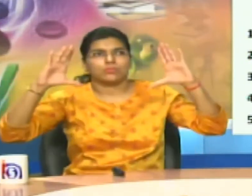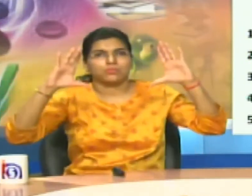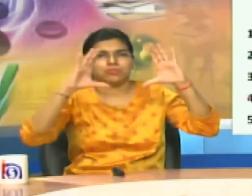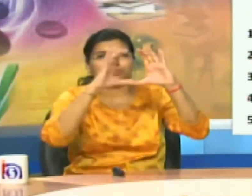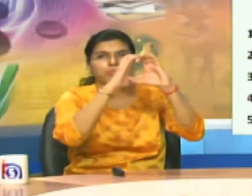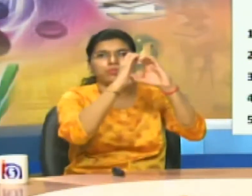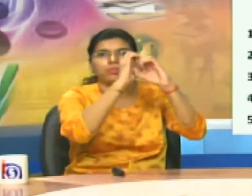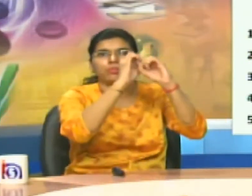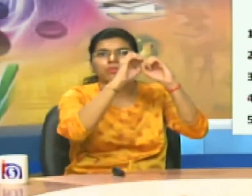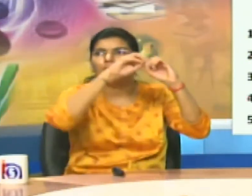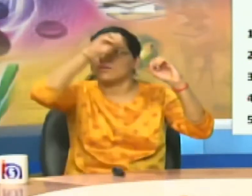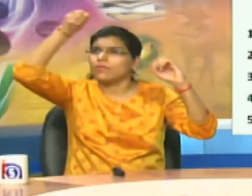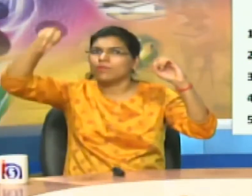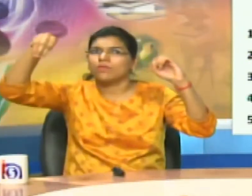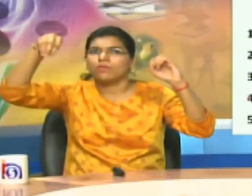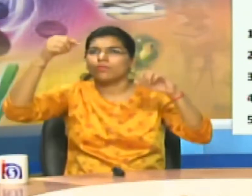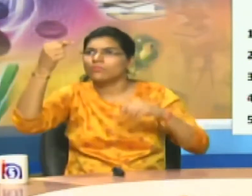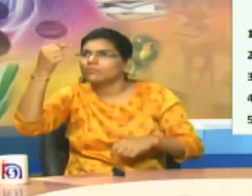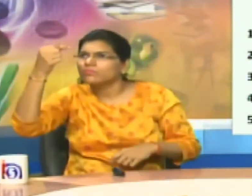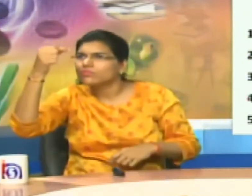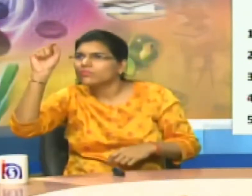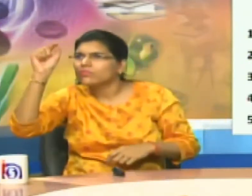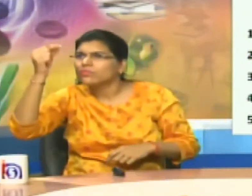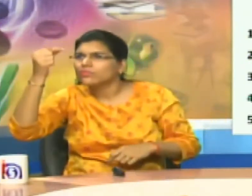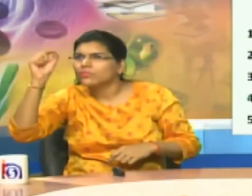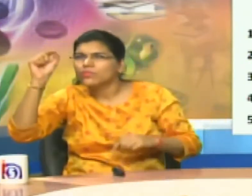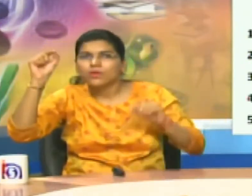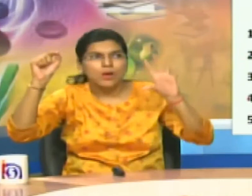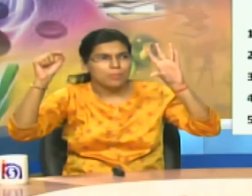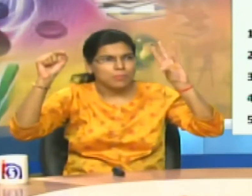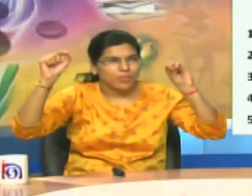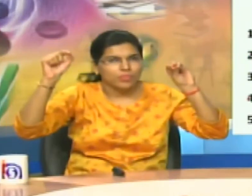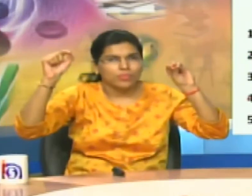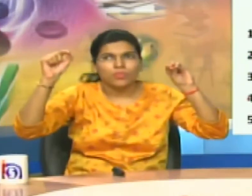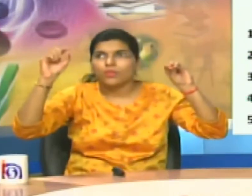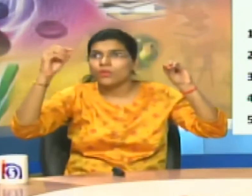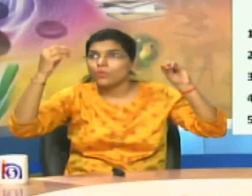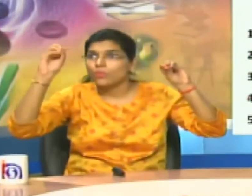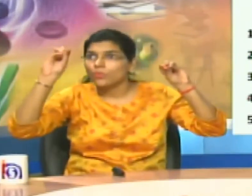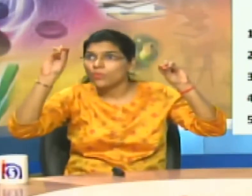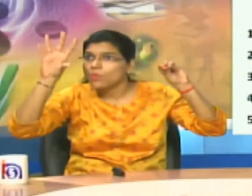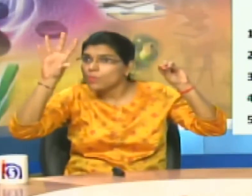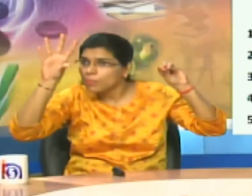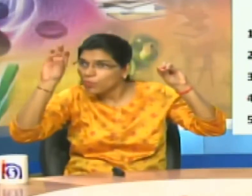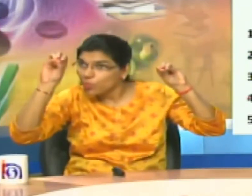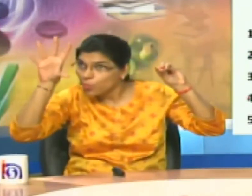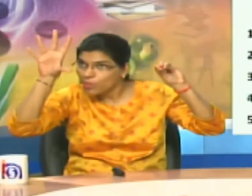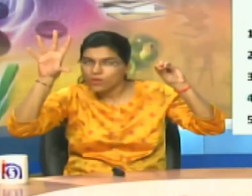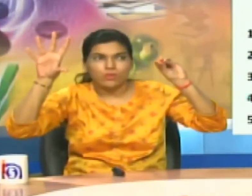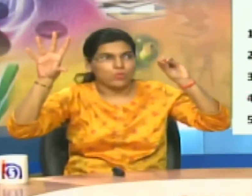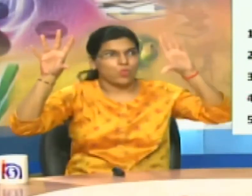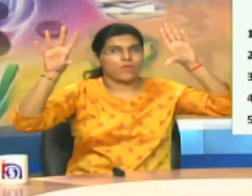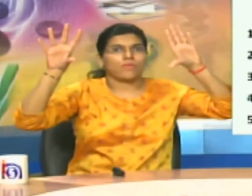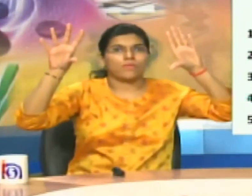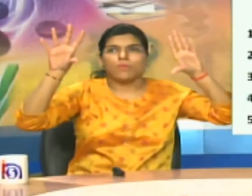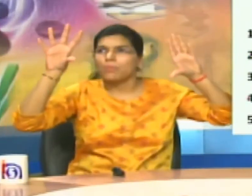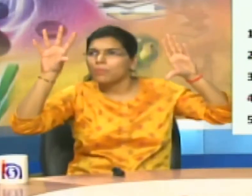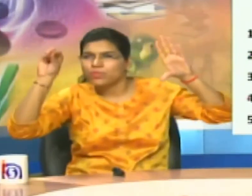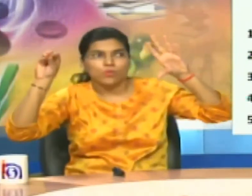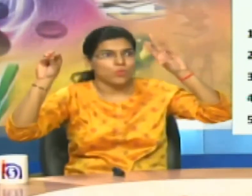is it makes automatic brief or summary as per our